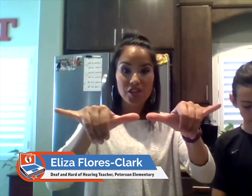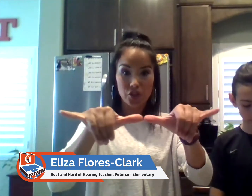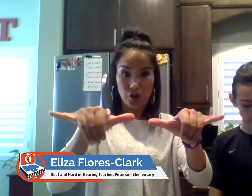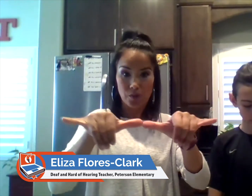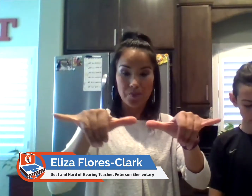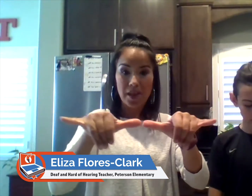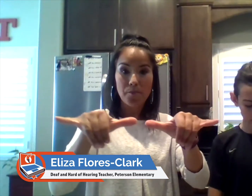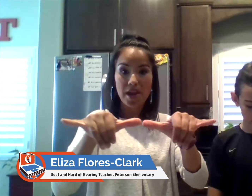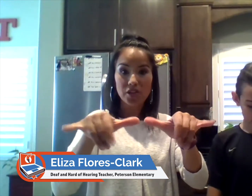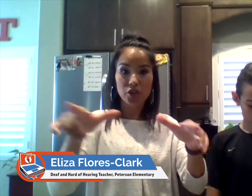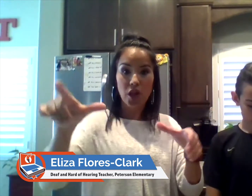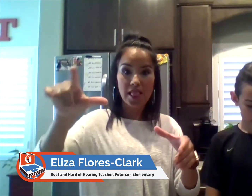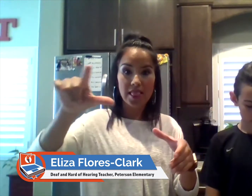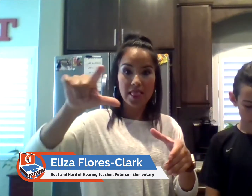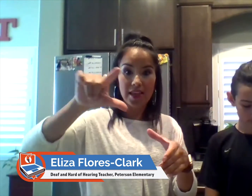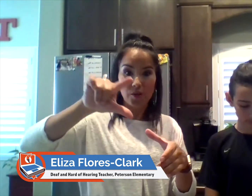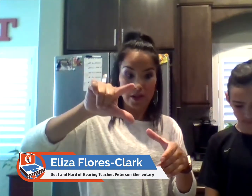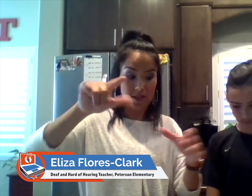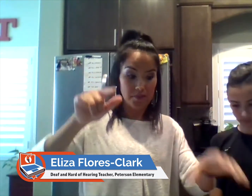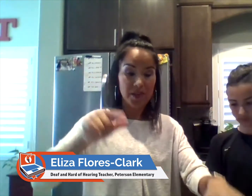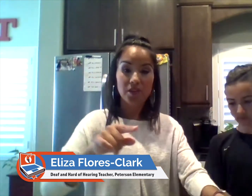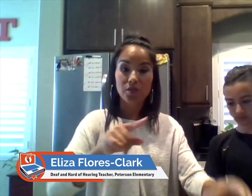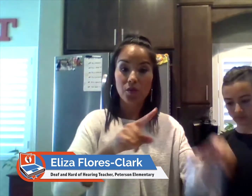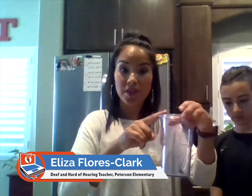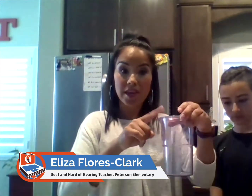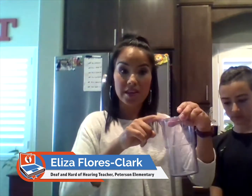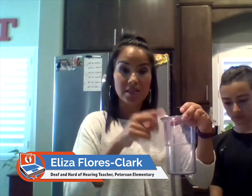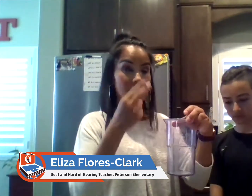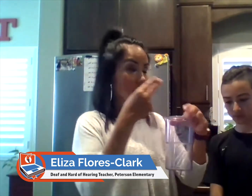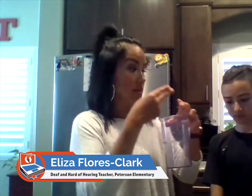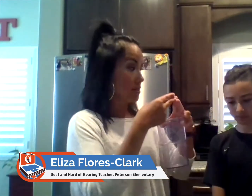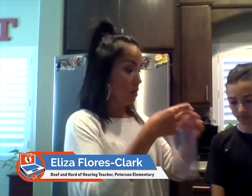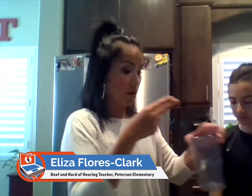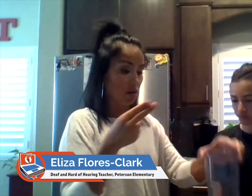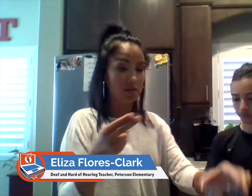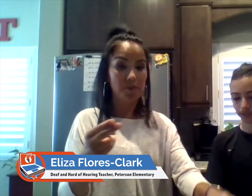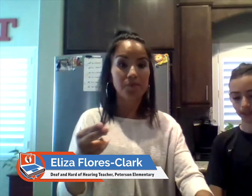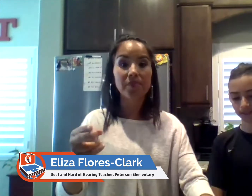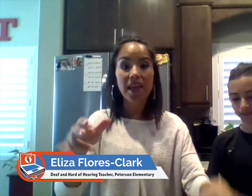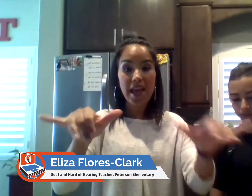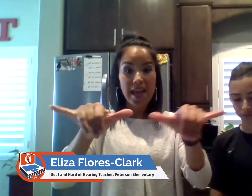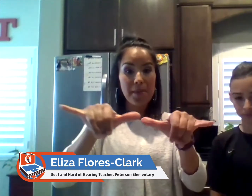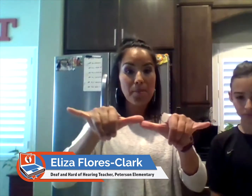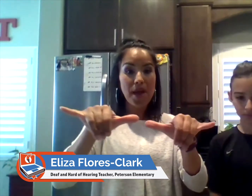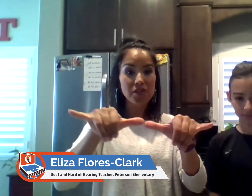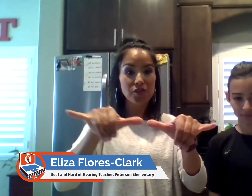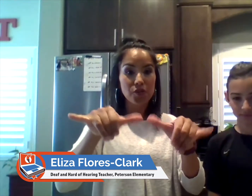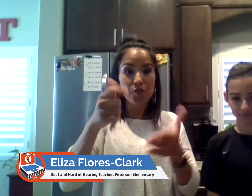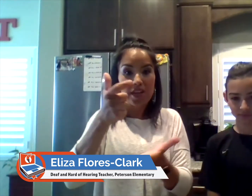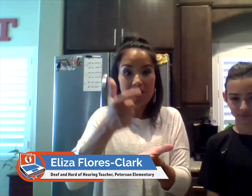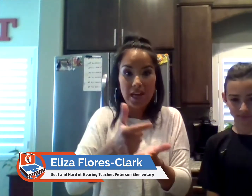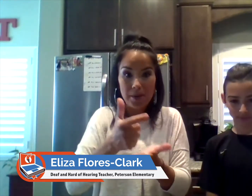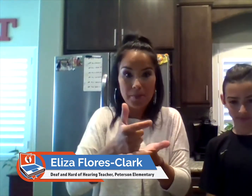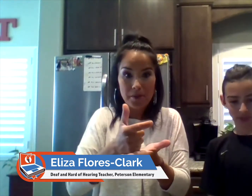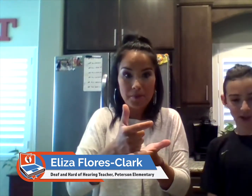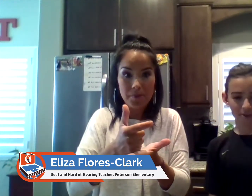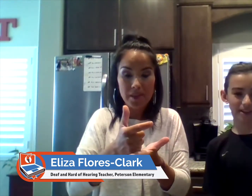measure liquids. So this is called a measuring cup. Oh yeah.